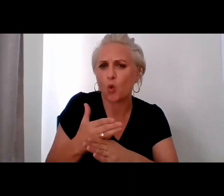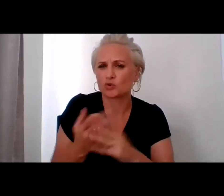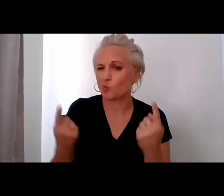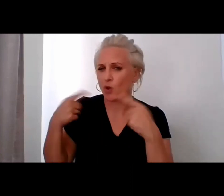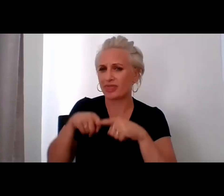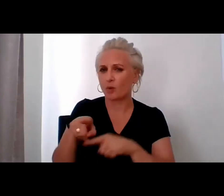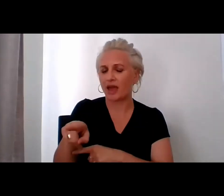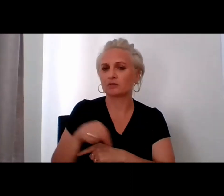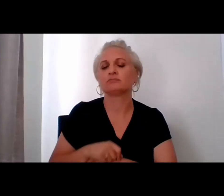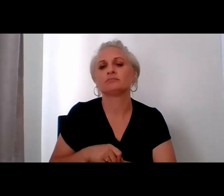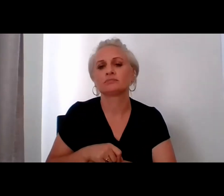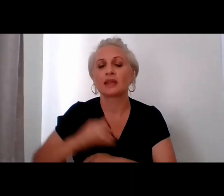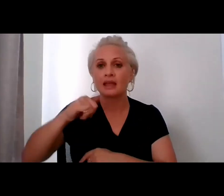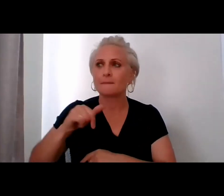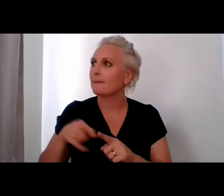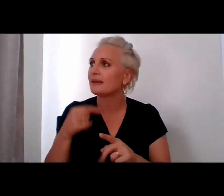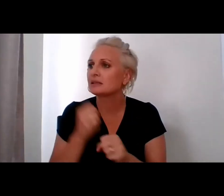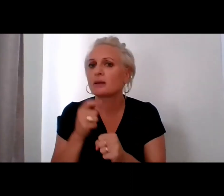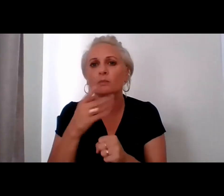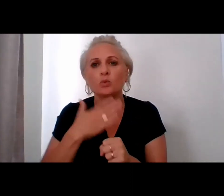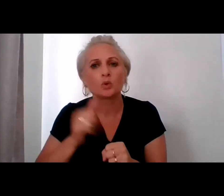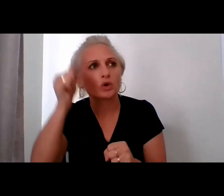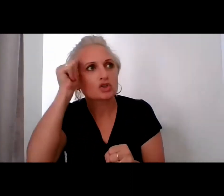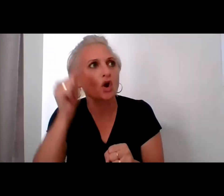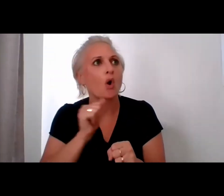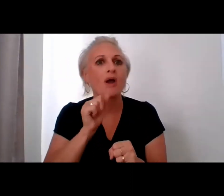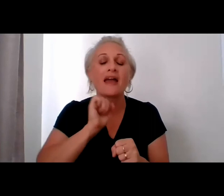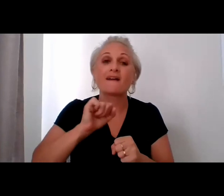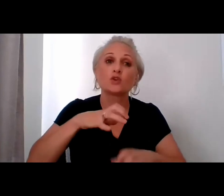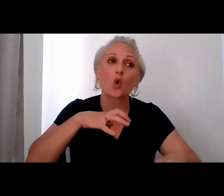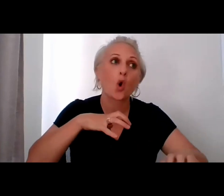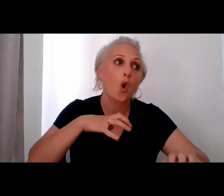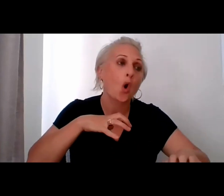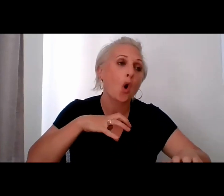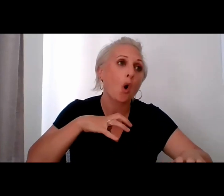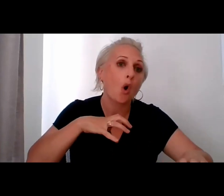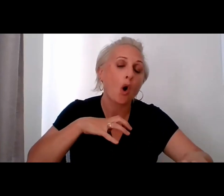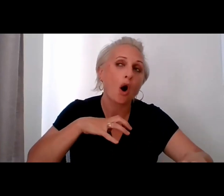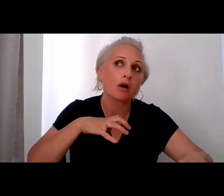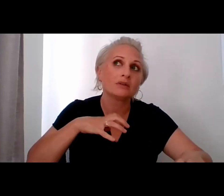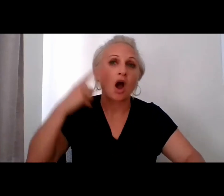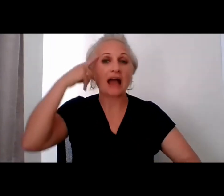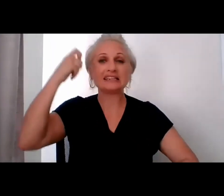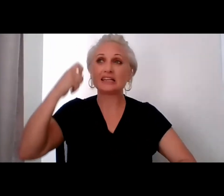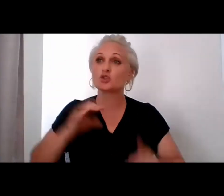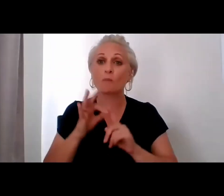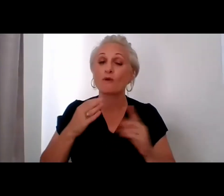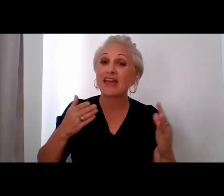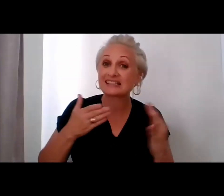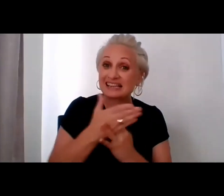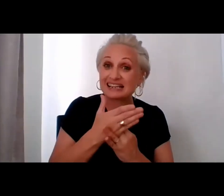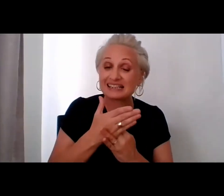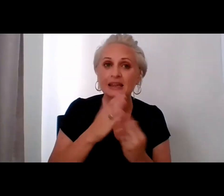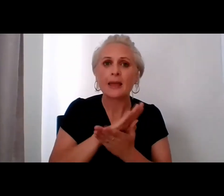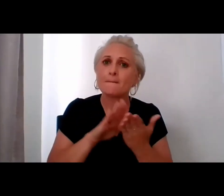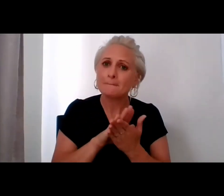You might want to know, for example, if your activities to improve accessibility are making more people